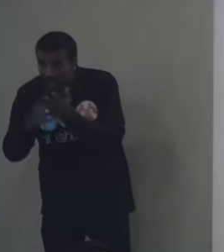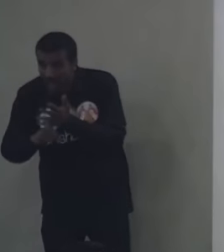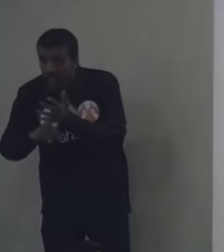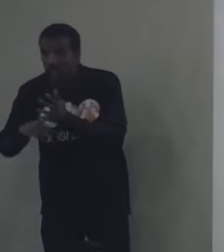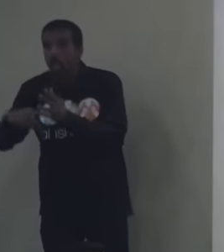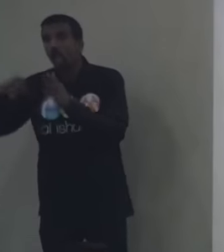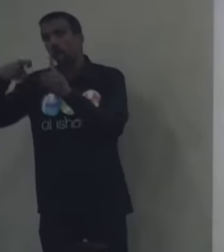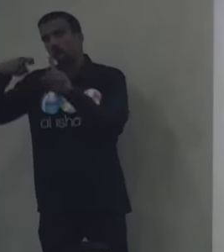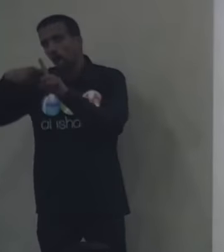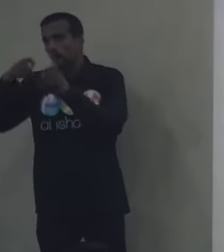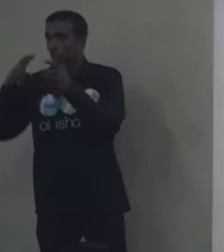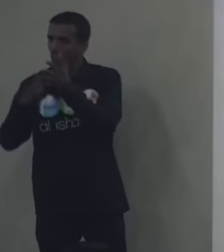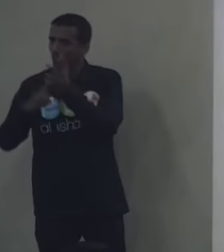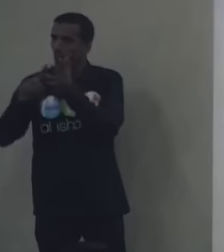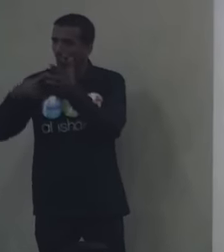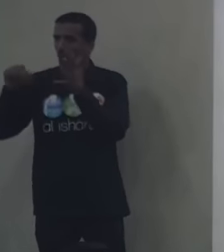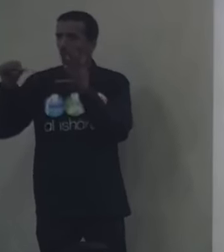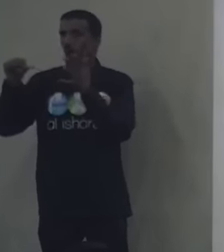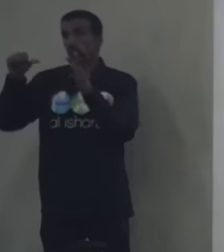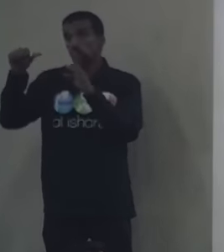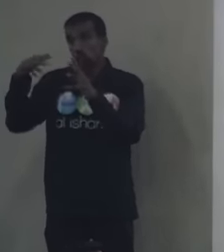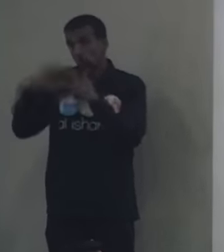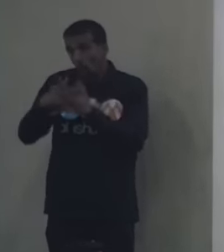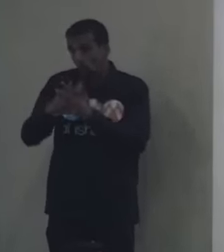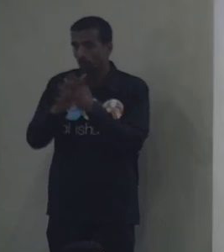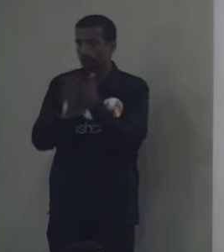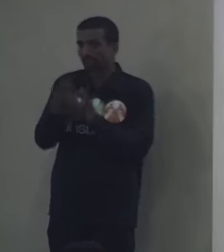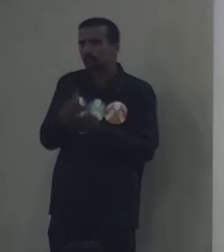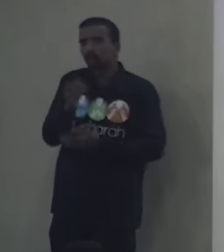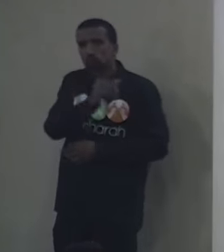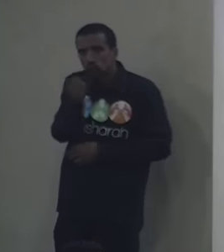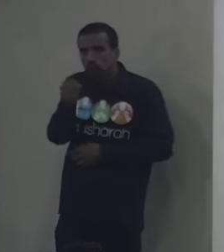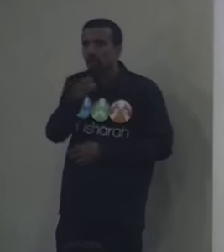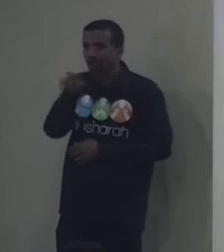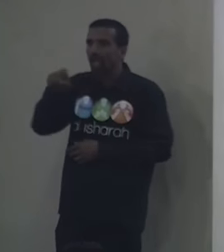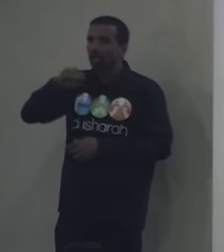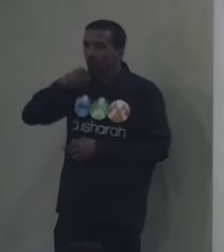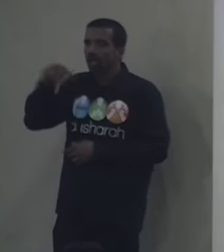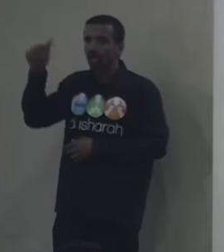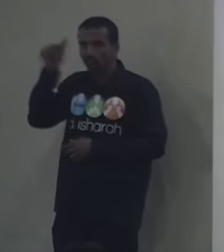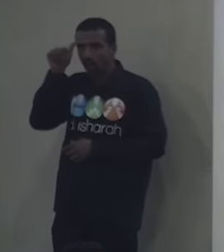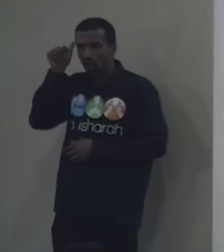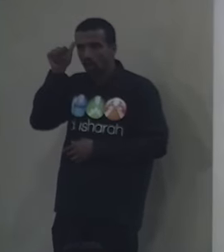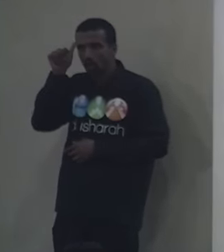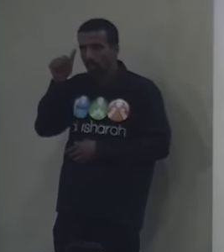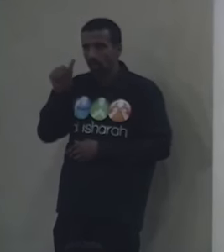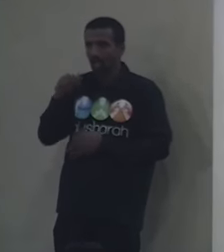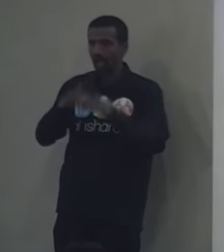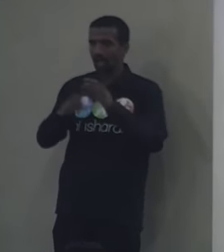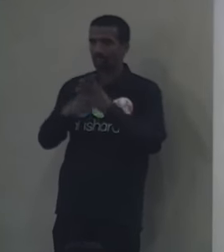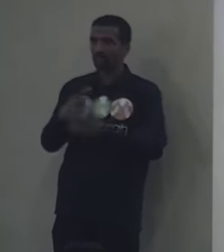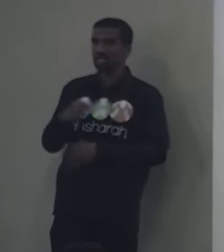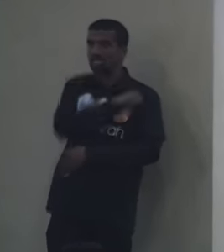I don't know what that even means. Kalla is actually when you're getting yelled at. No!